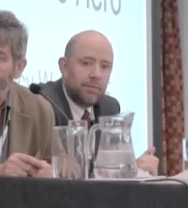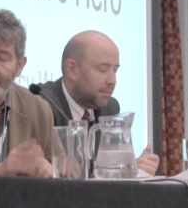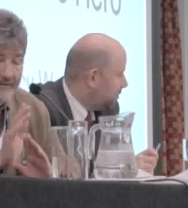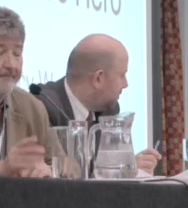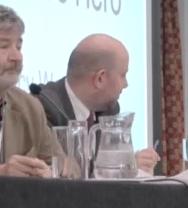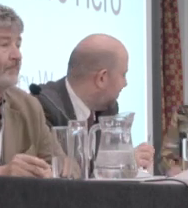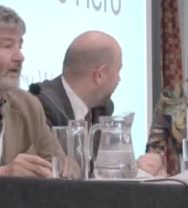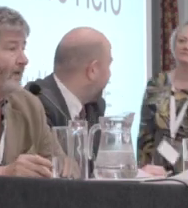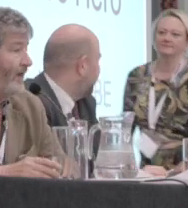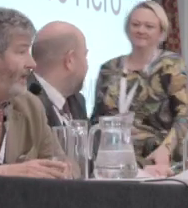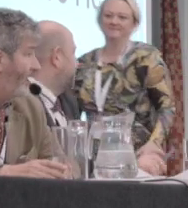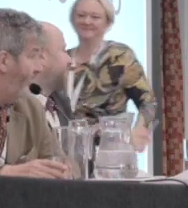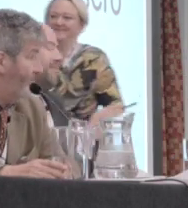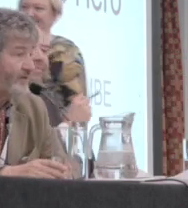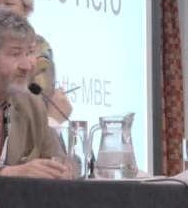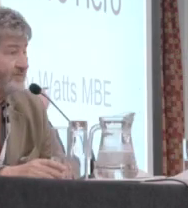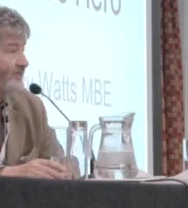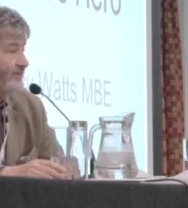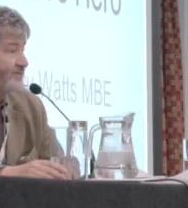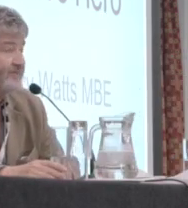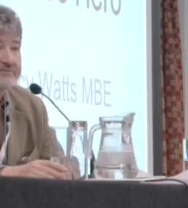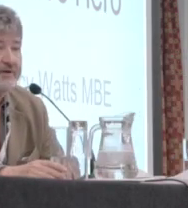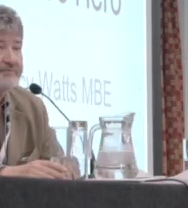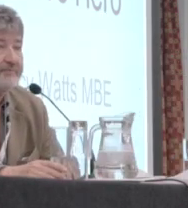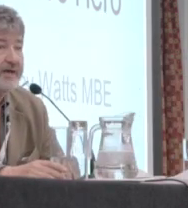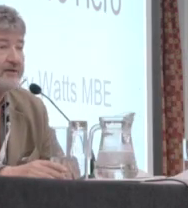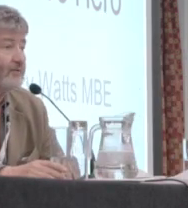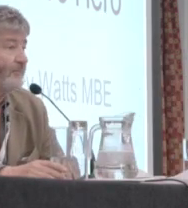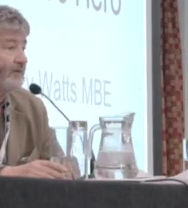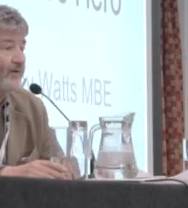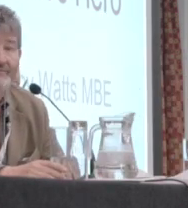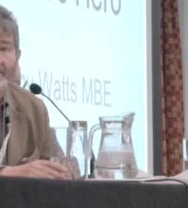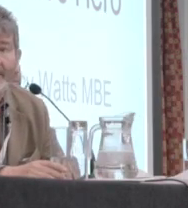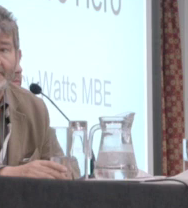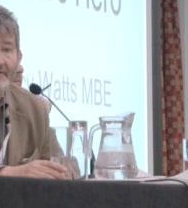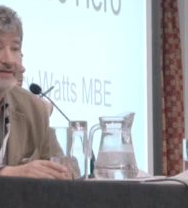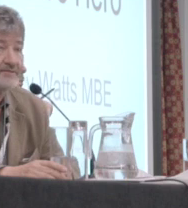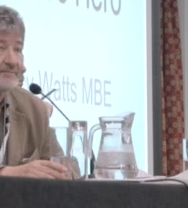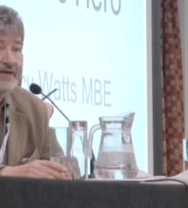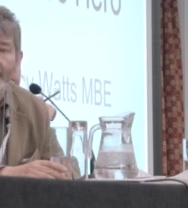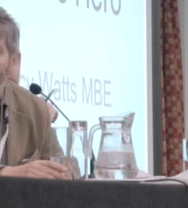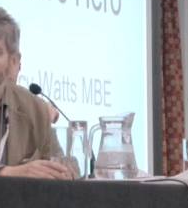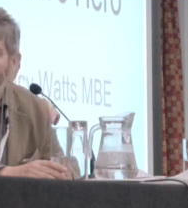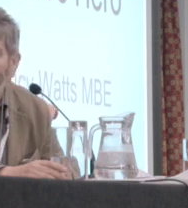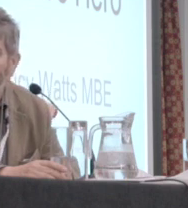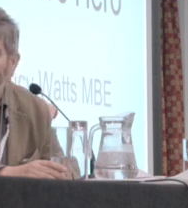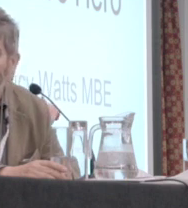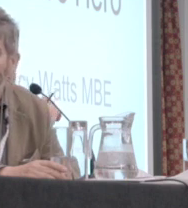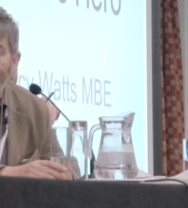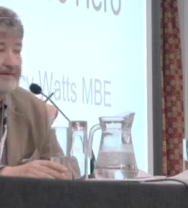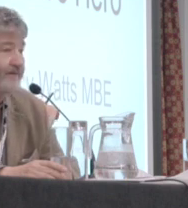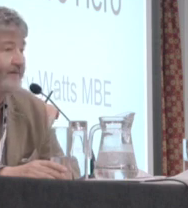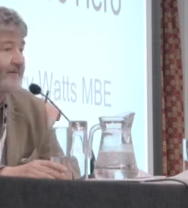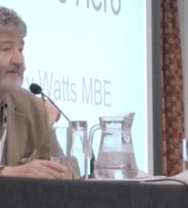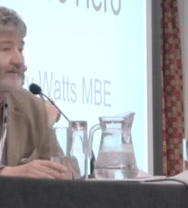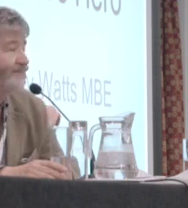No, I'm alright, thank you. Questions for Lucy? There's a roving mic or a couple of roving mics, I think, somewhere.